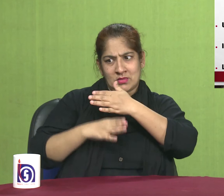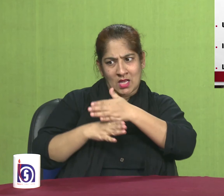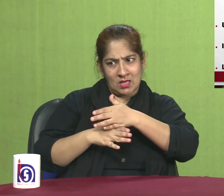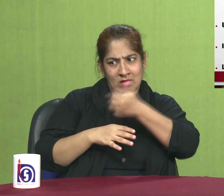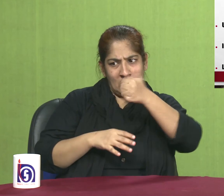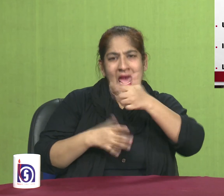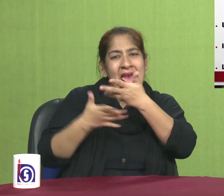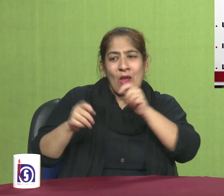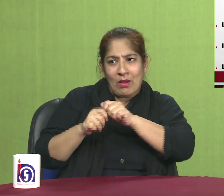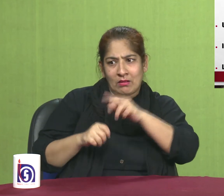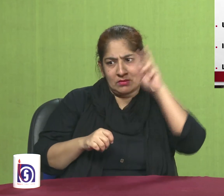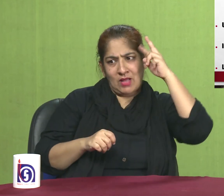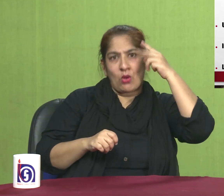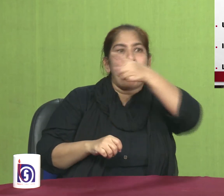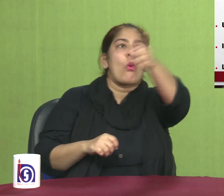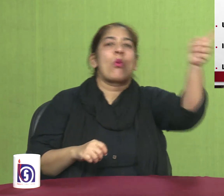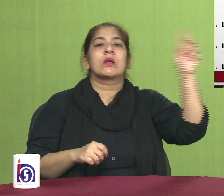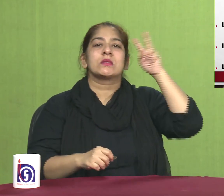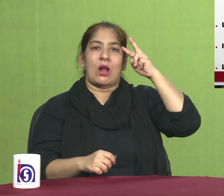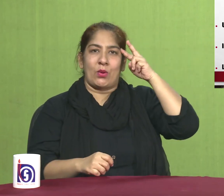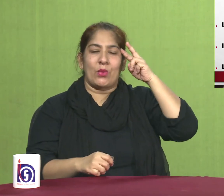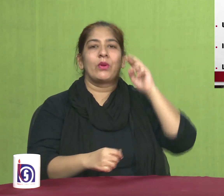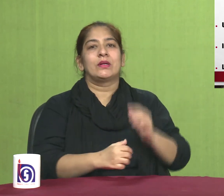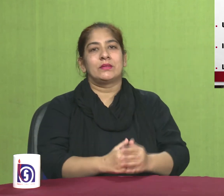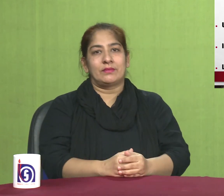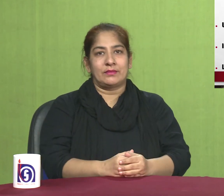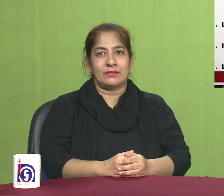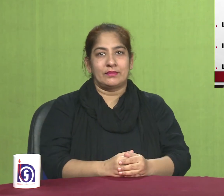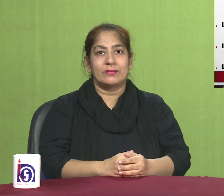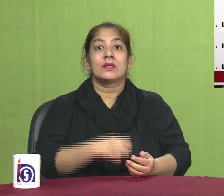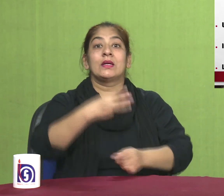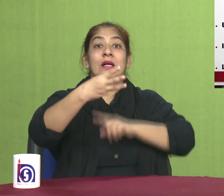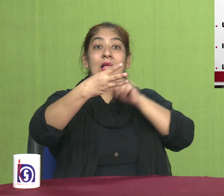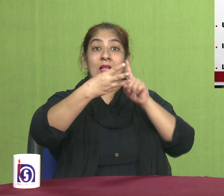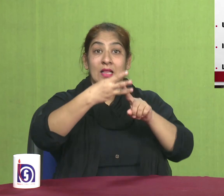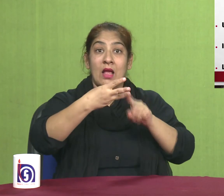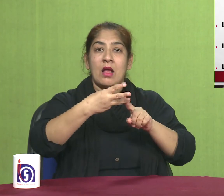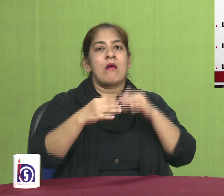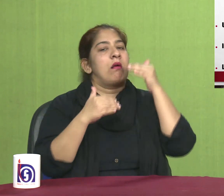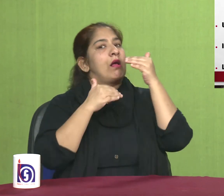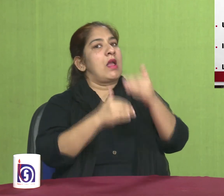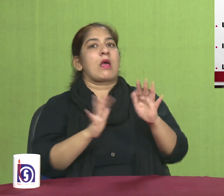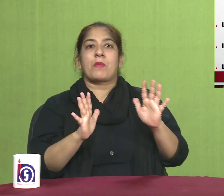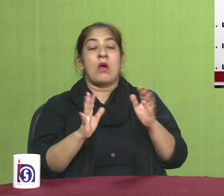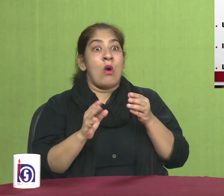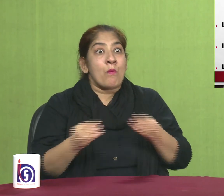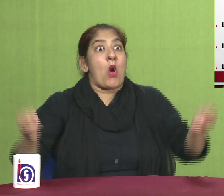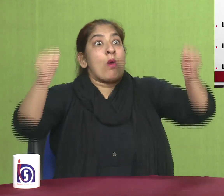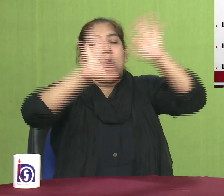that people may have doubt, so insecurity. And the third one